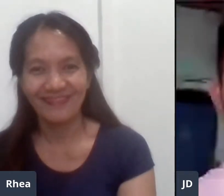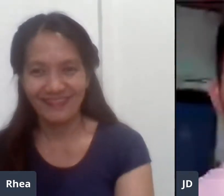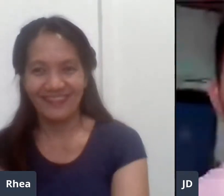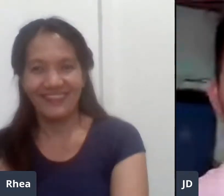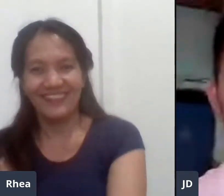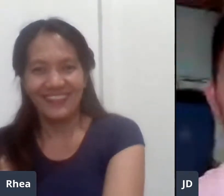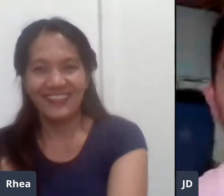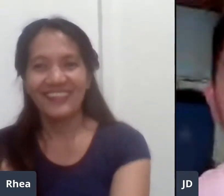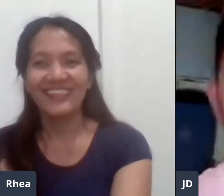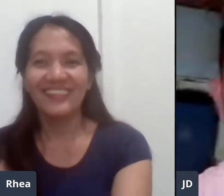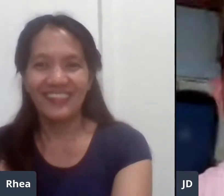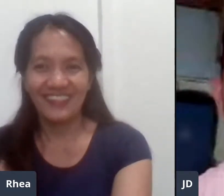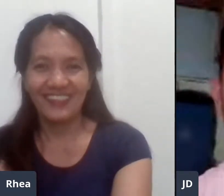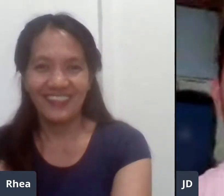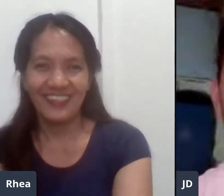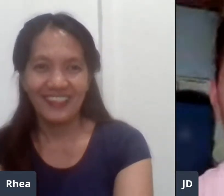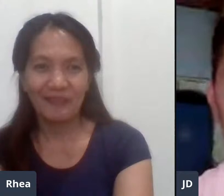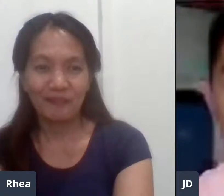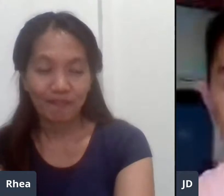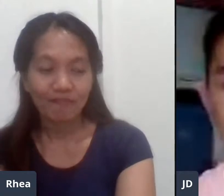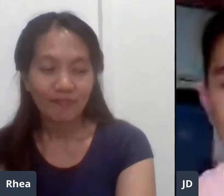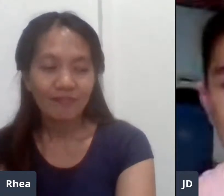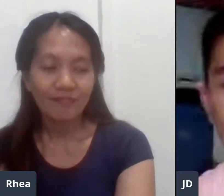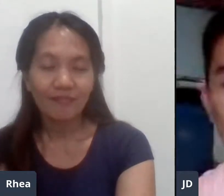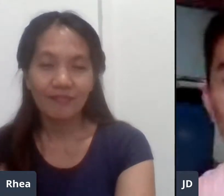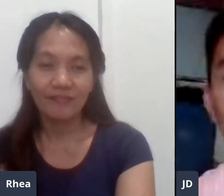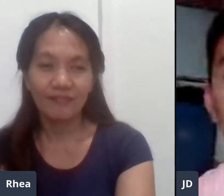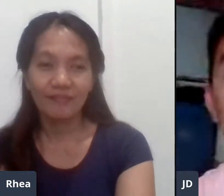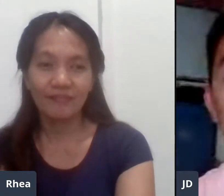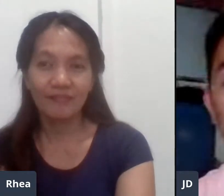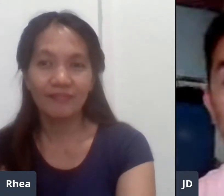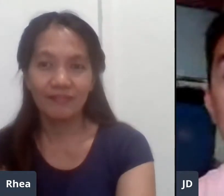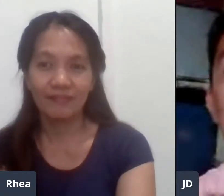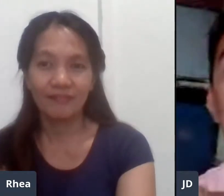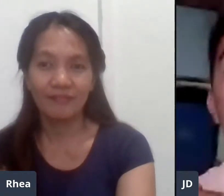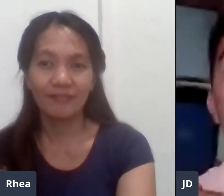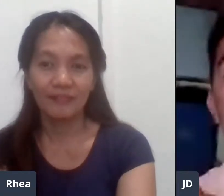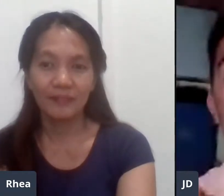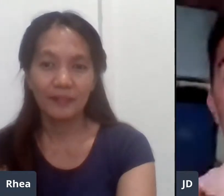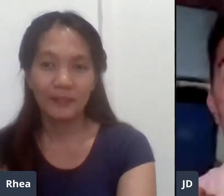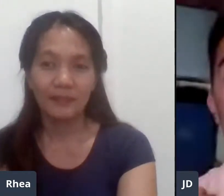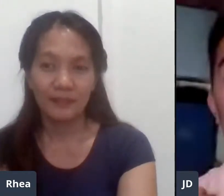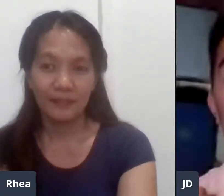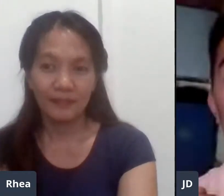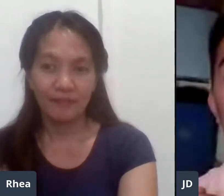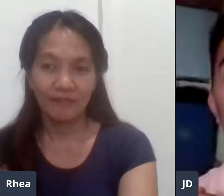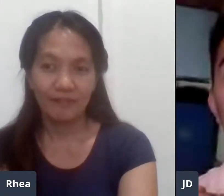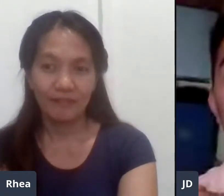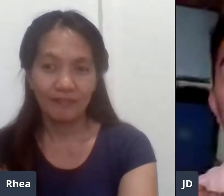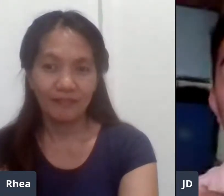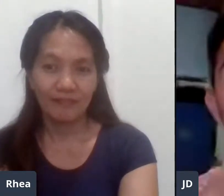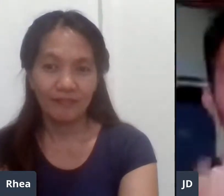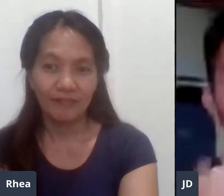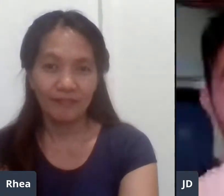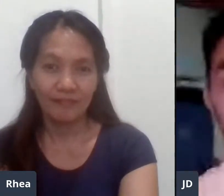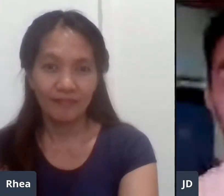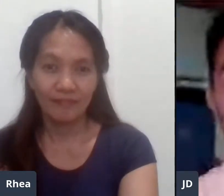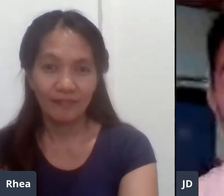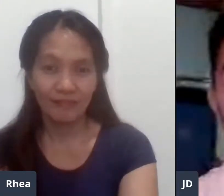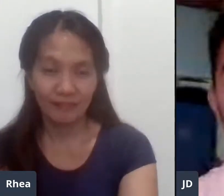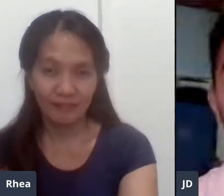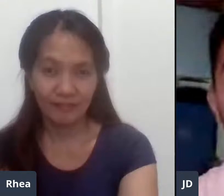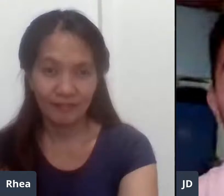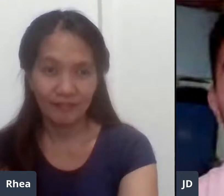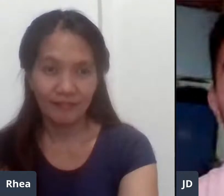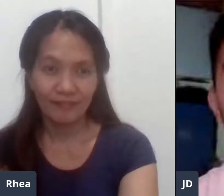who tune in to the second session of the Mandaluyong webinar series. And as a reminder